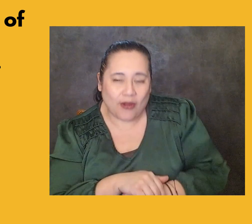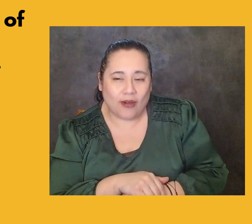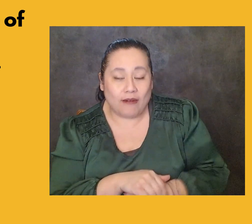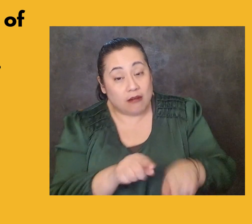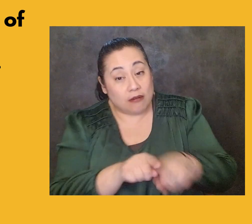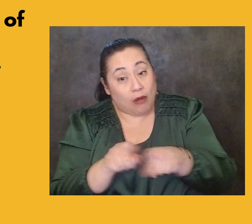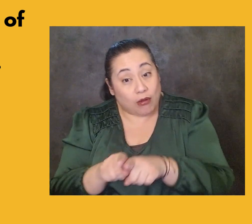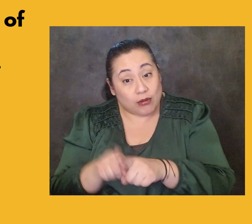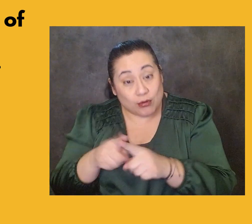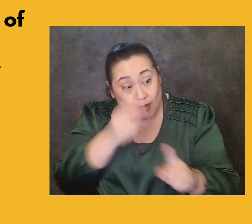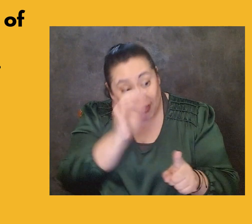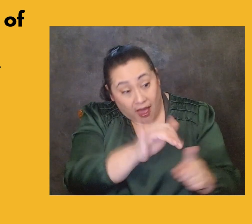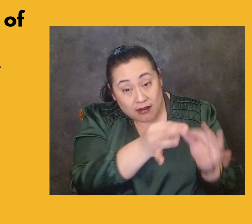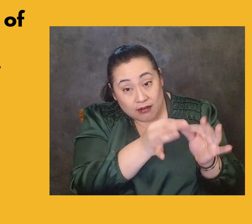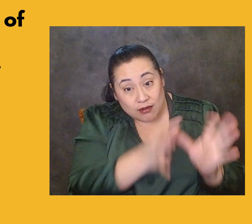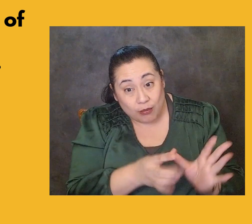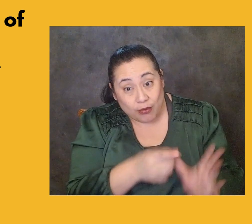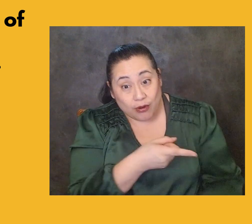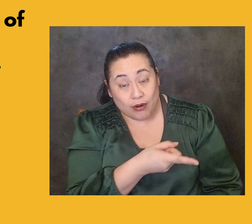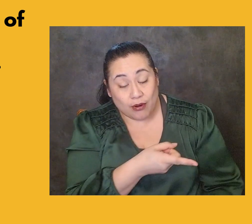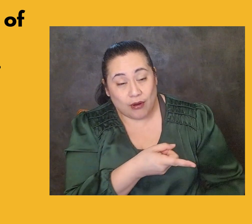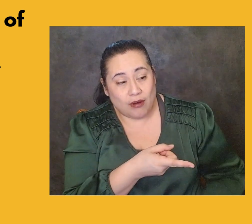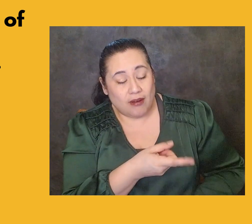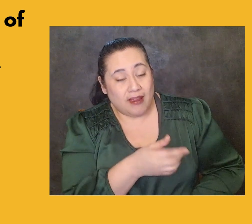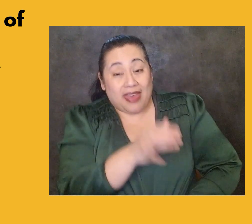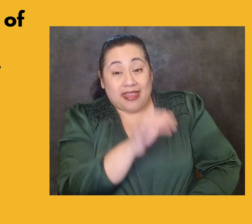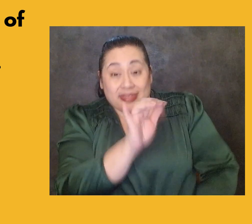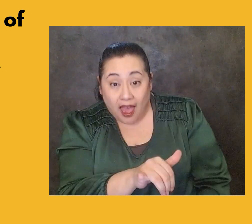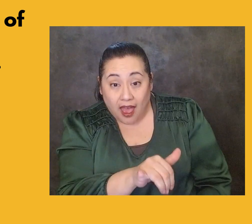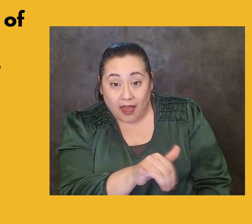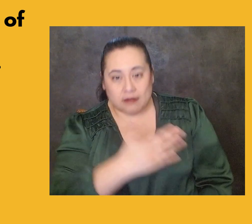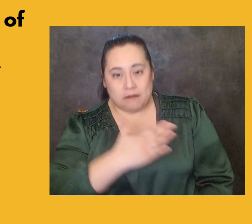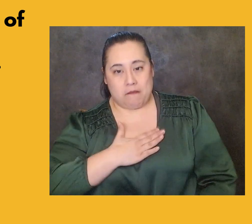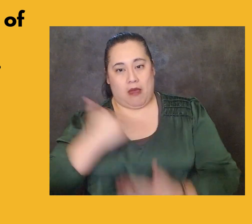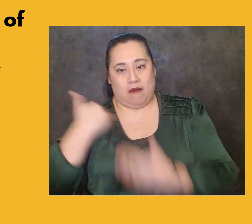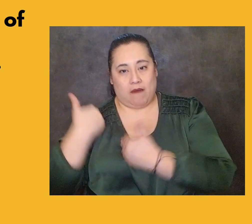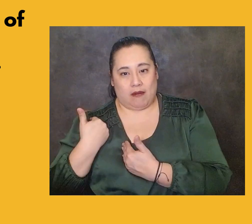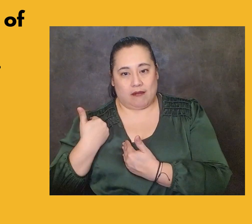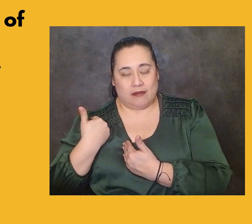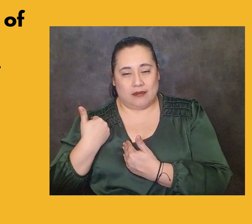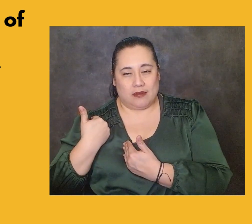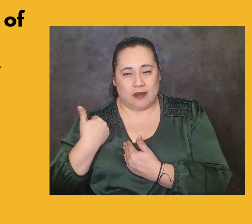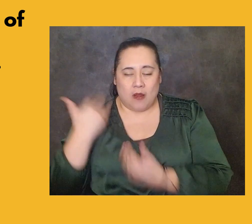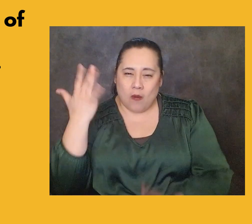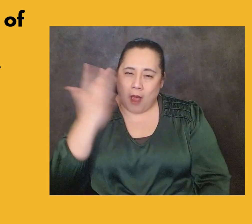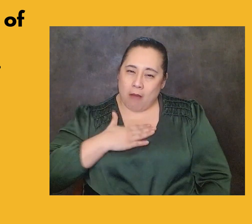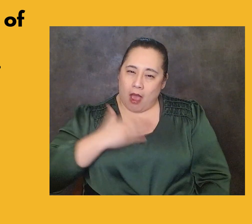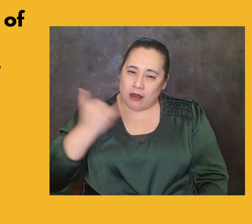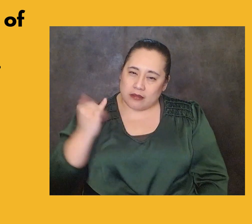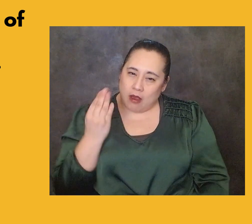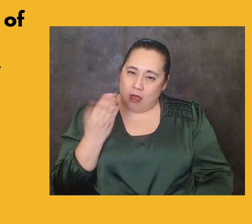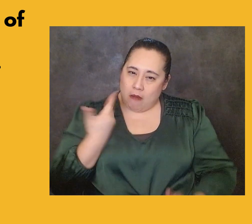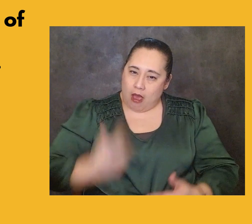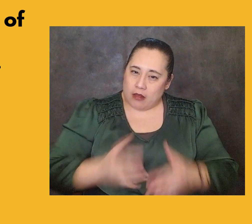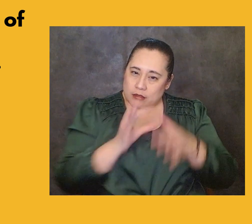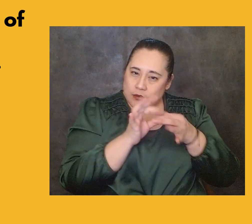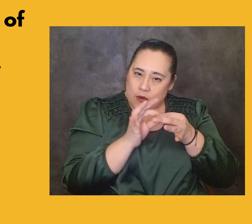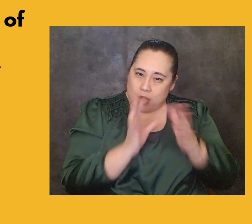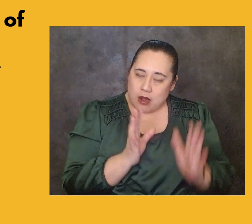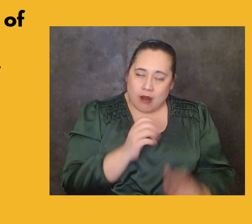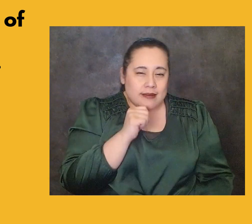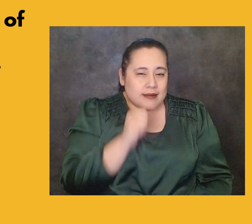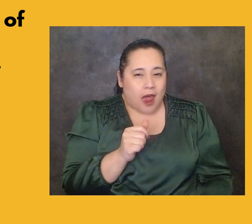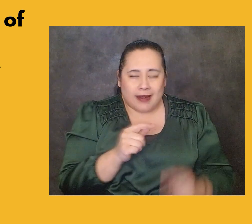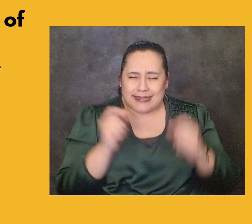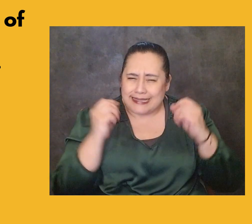um, that was my fault. because my job as a coordinator is not to